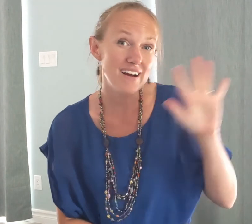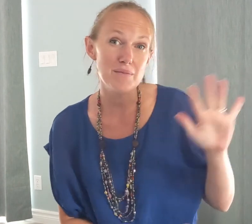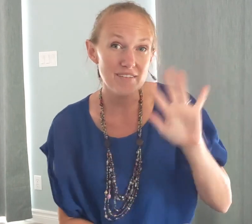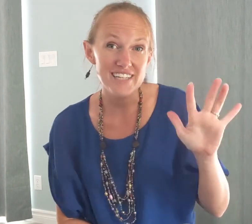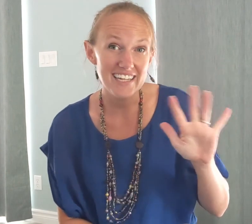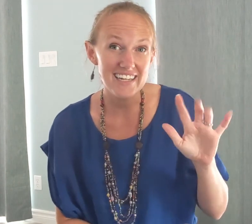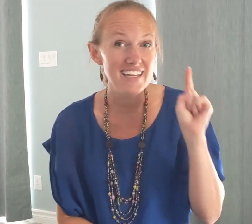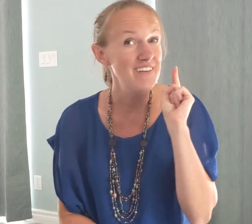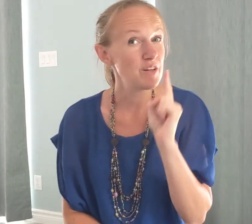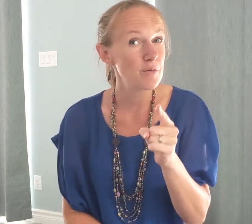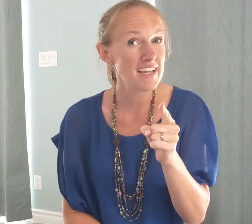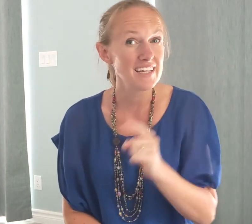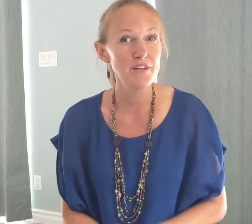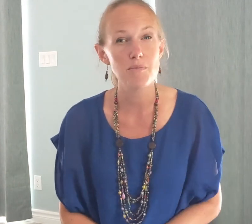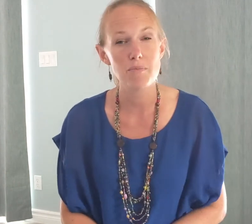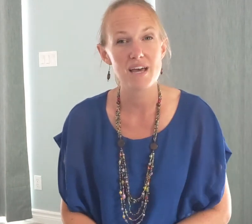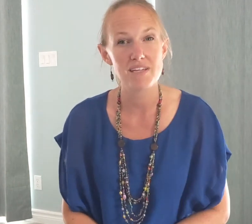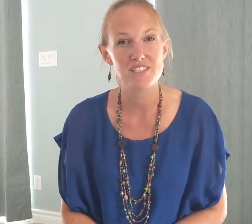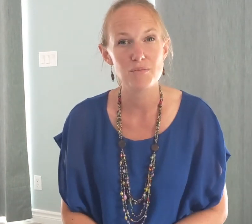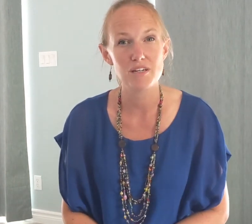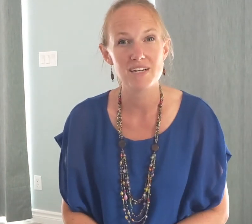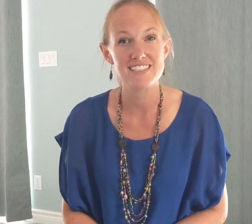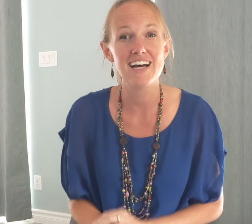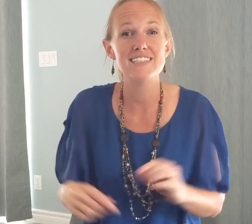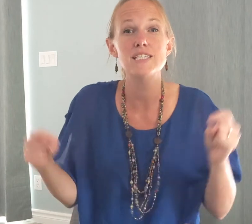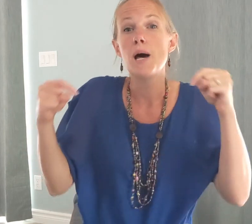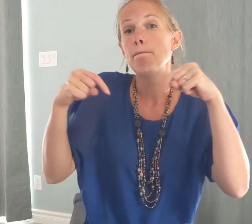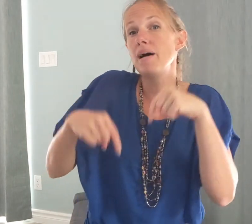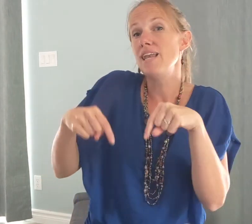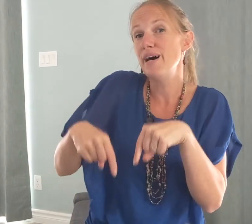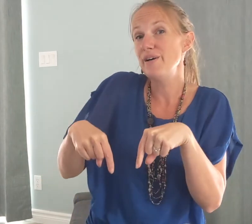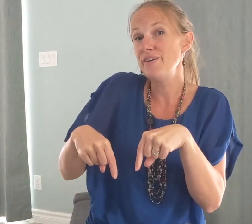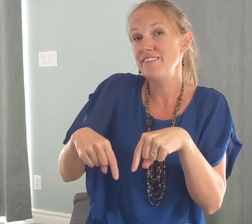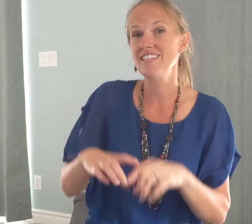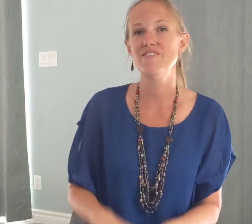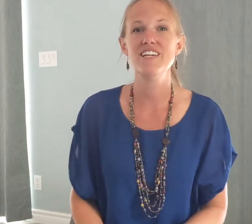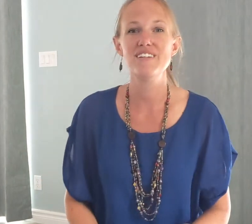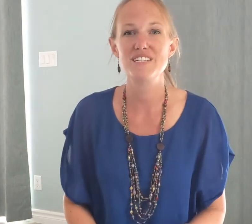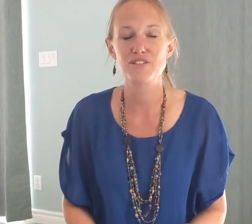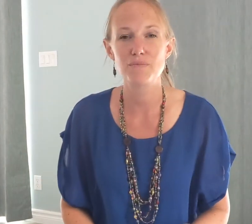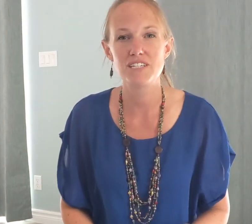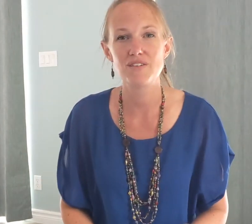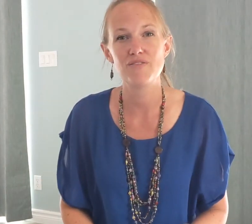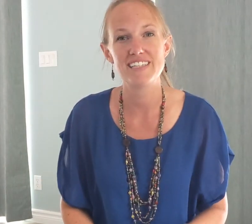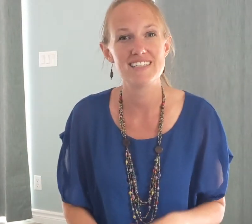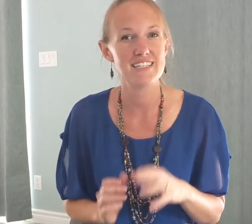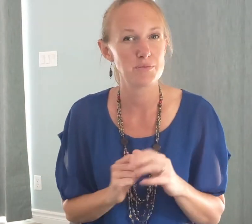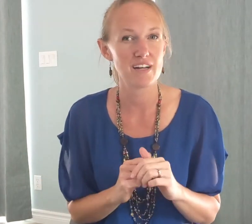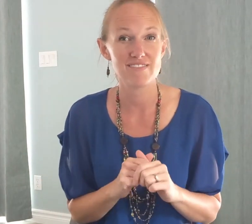am left-handed. If you're right-handed, remember that means you mirror my signs. Below this video in the description, you will find a link to print off